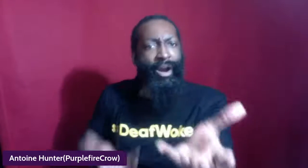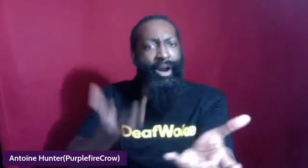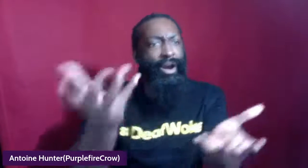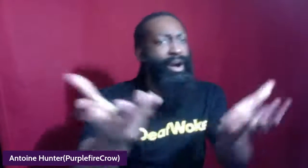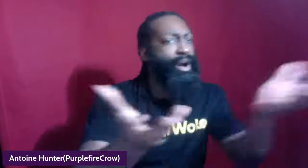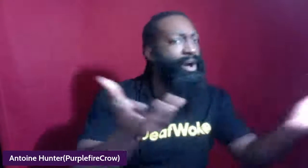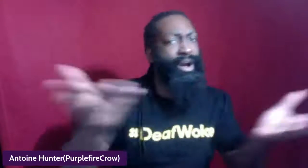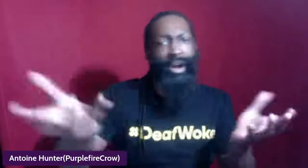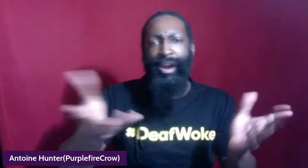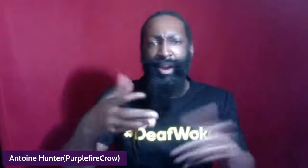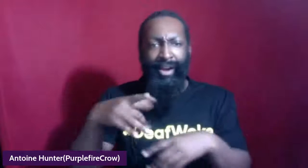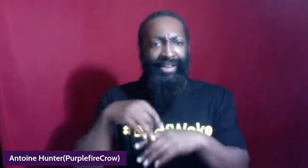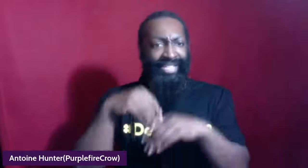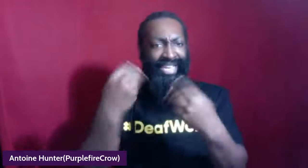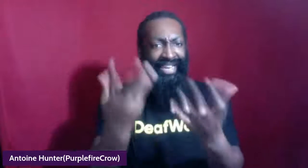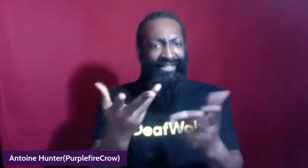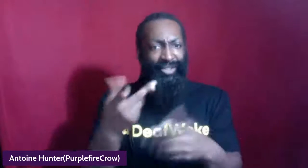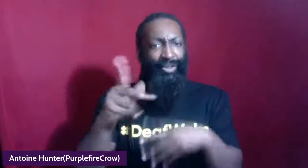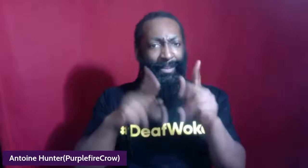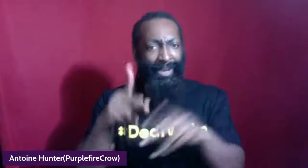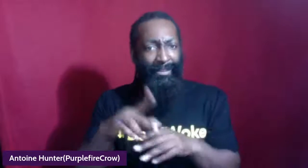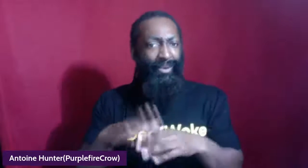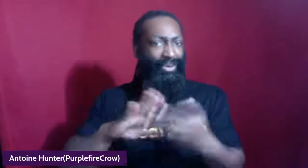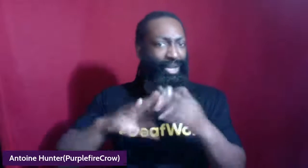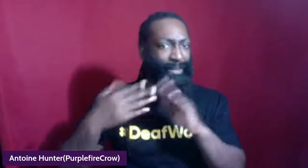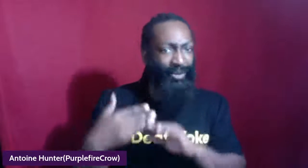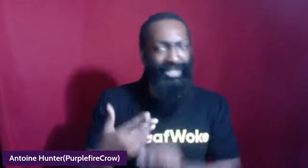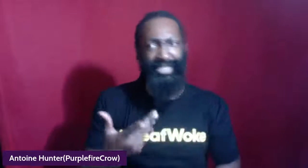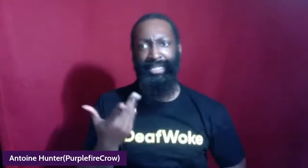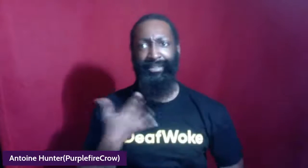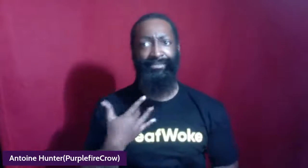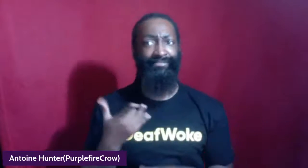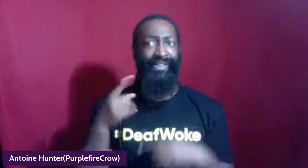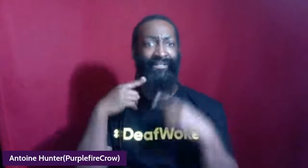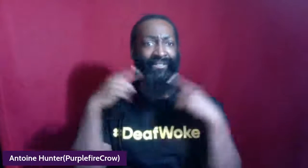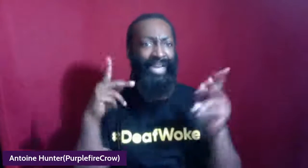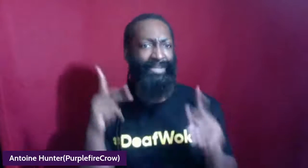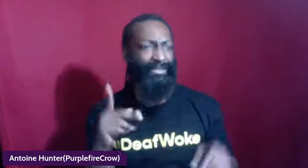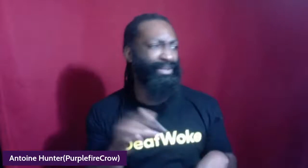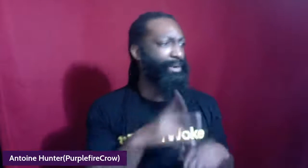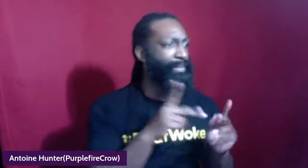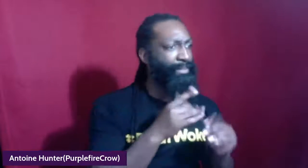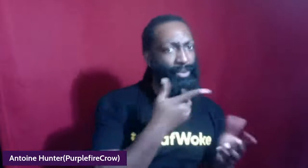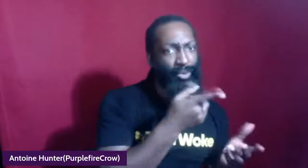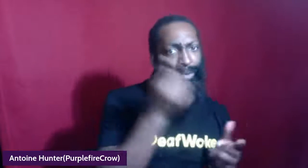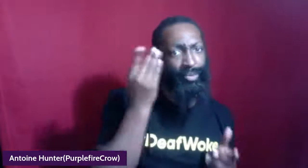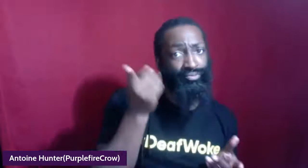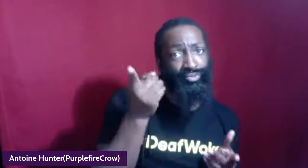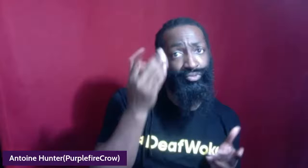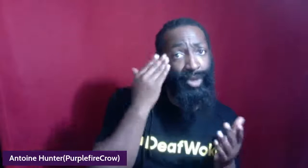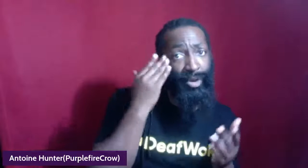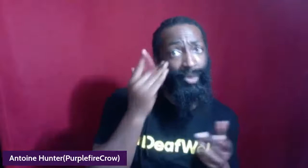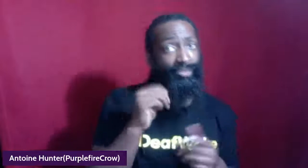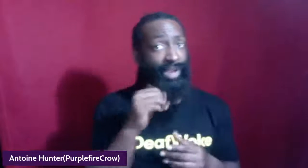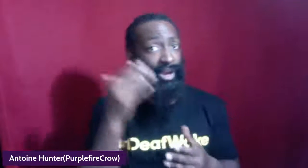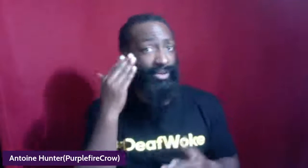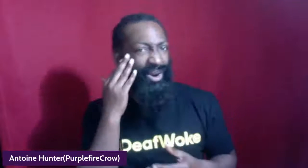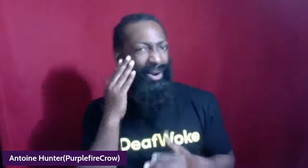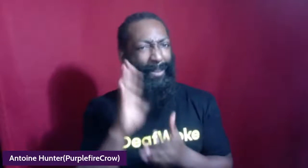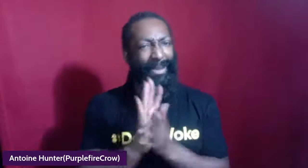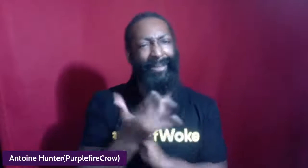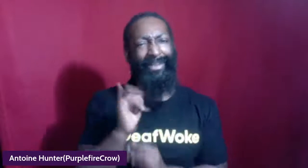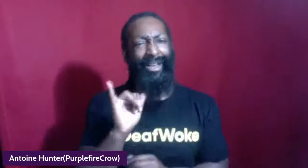are hidden. And it's truth that need to be revealed. And that's what I'm here, giving that truth to the community.